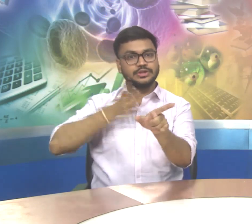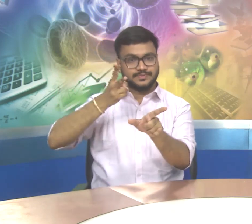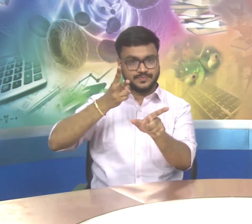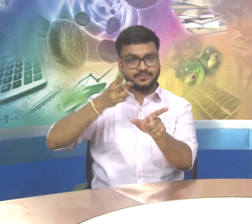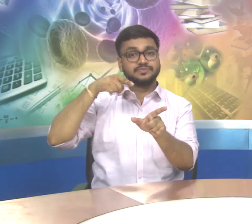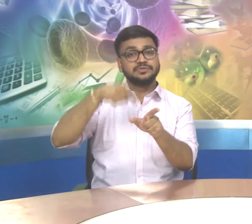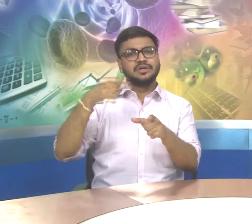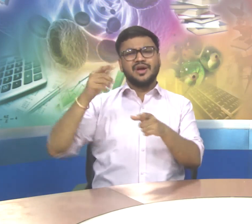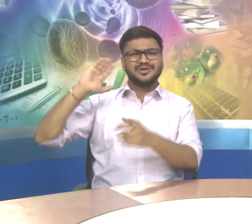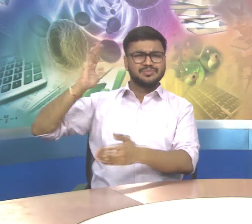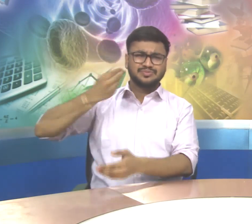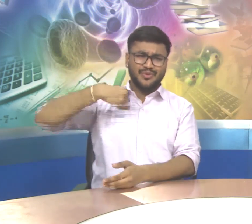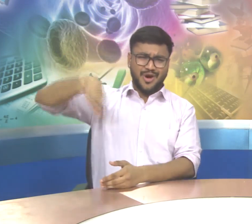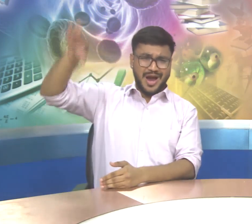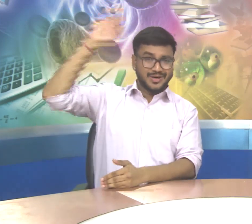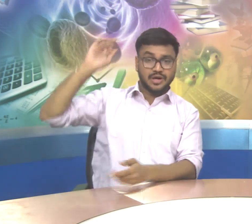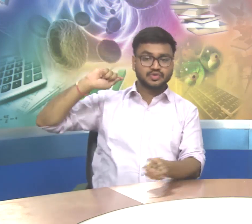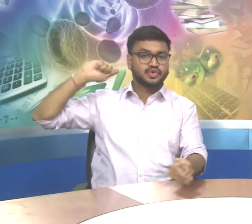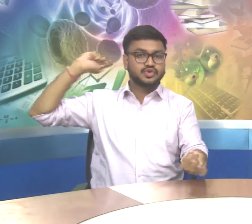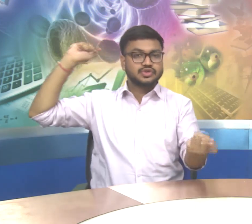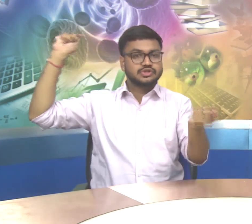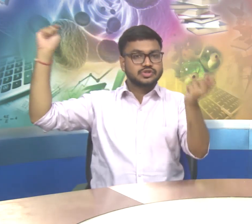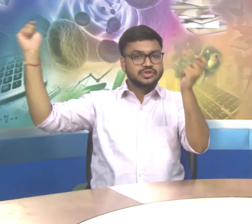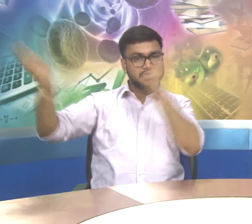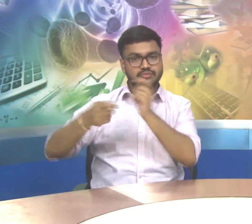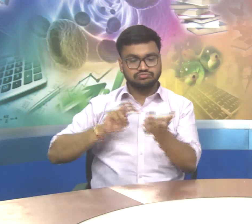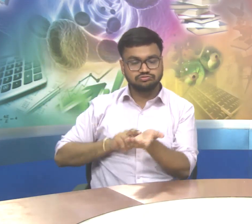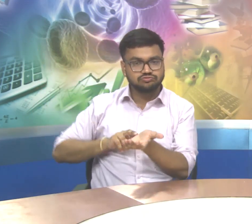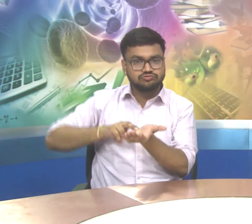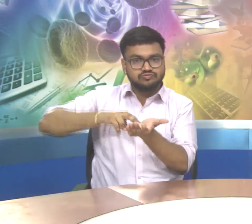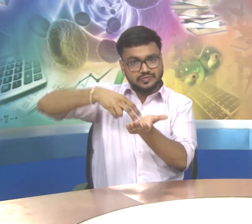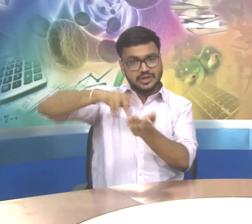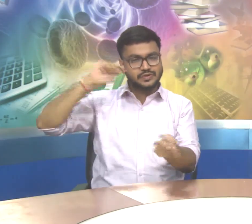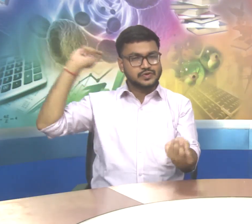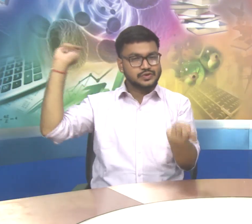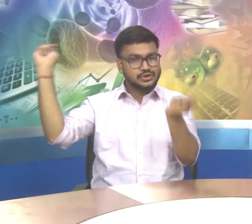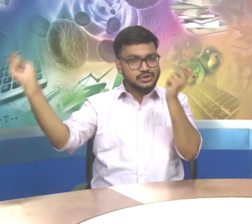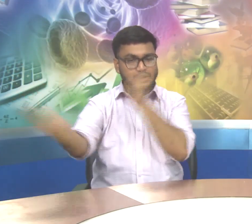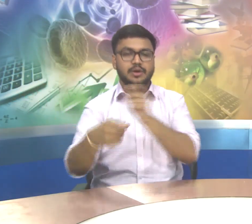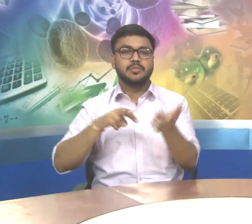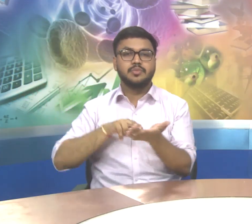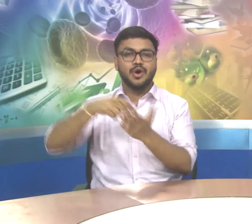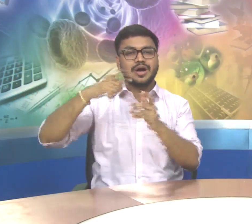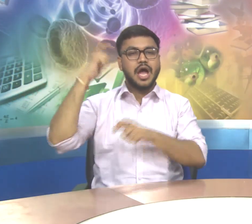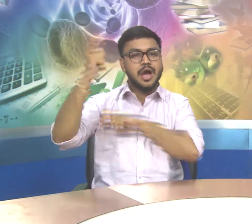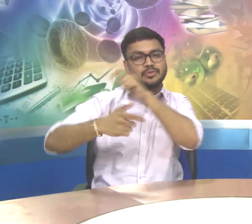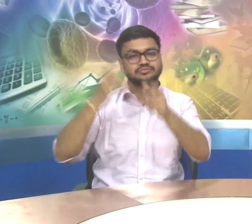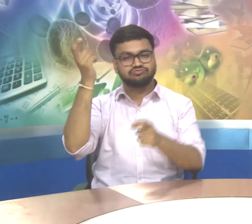Humans, also called Homo sapiens, developed more than 2 million years